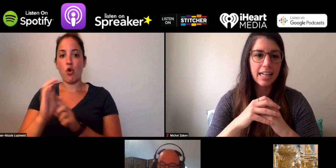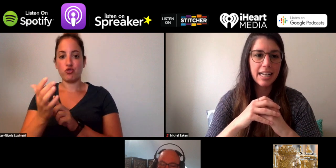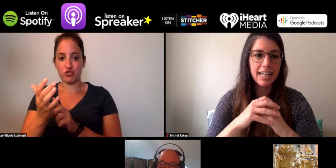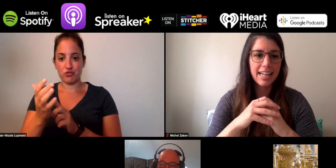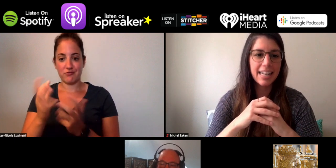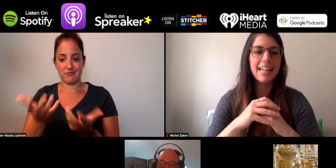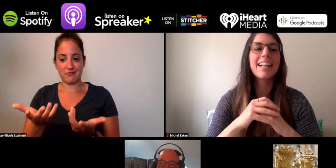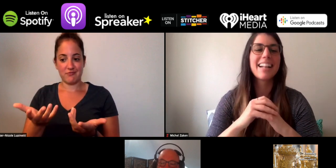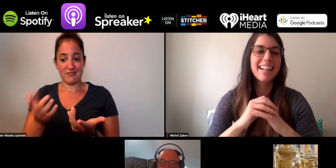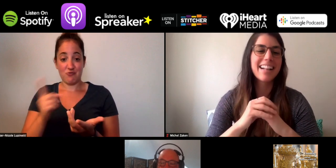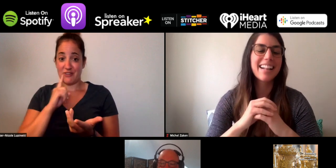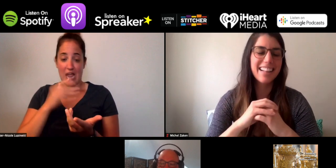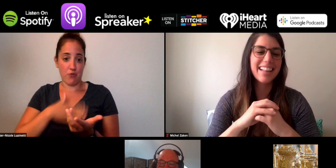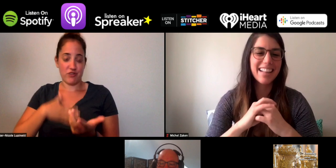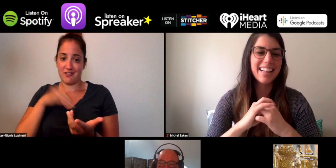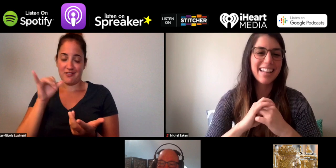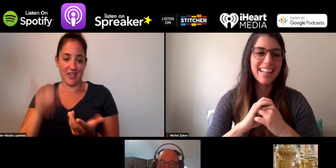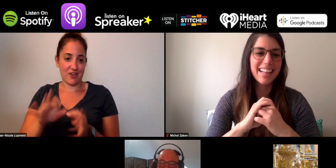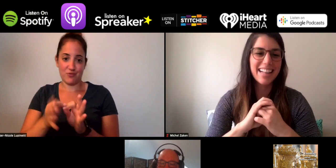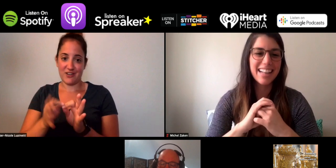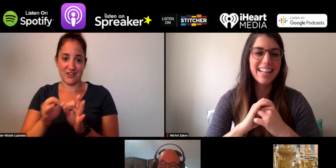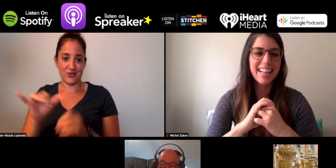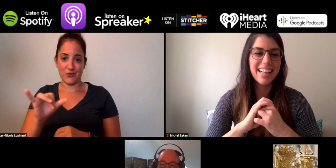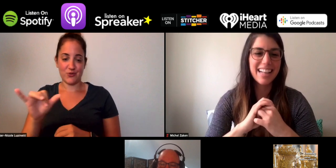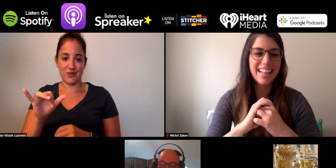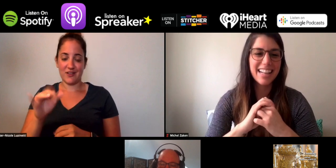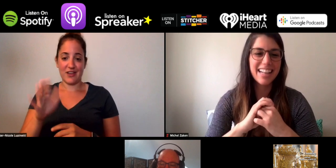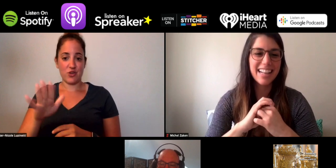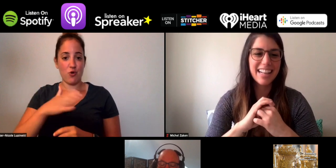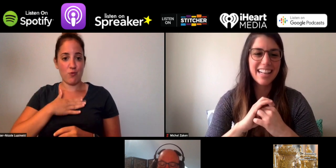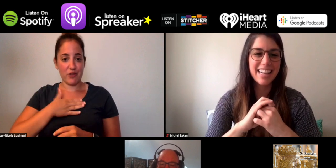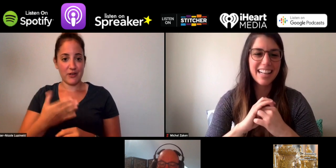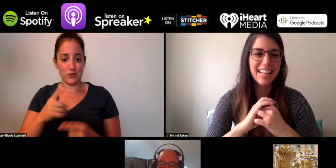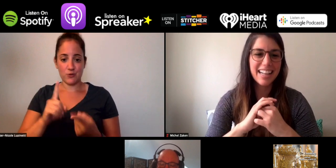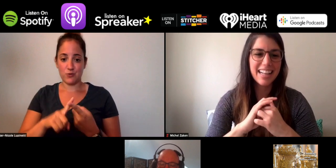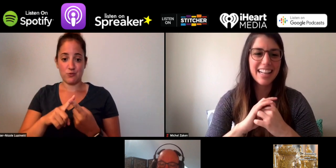way that I deeply appreciate your willingness to take the time to